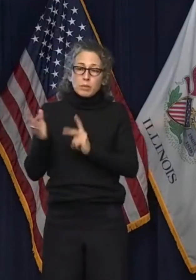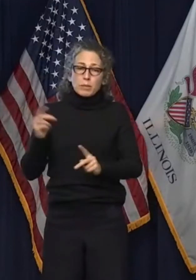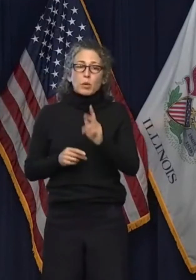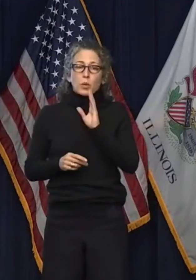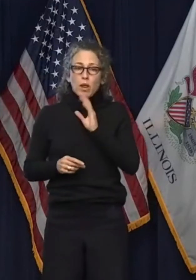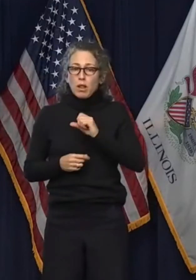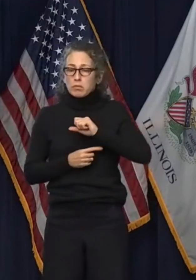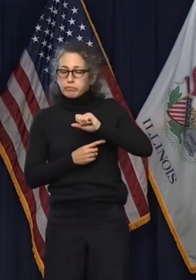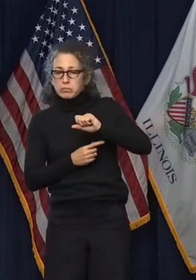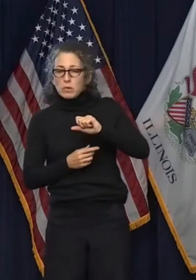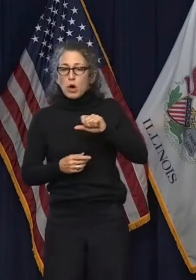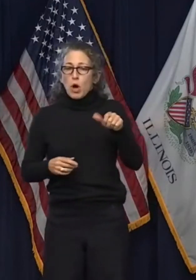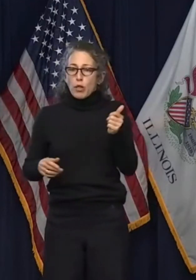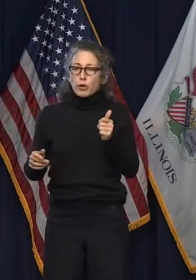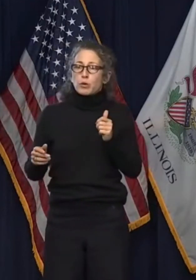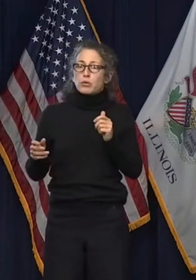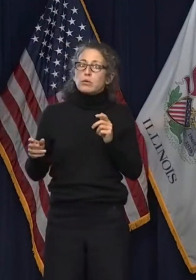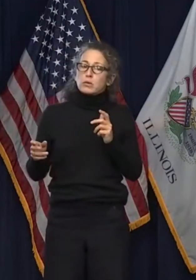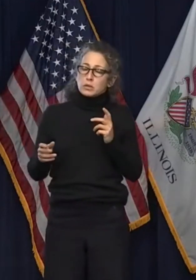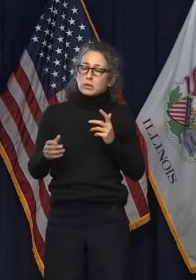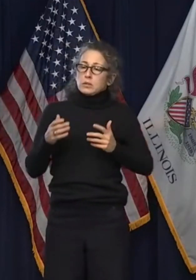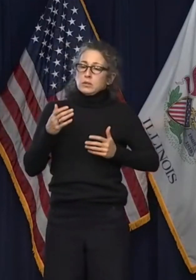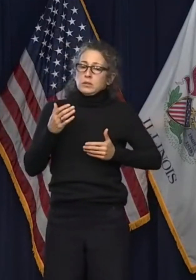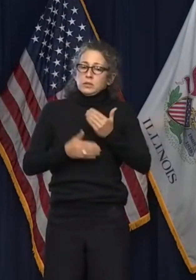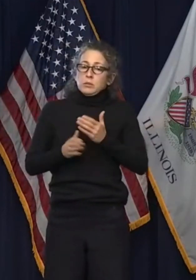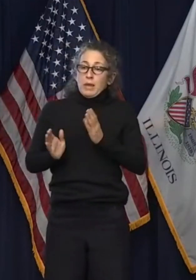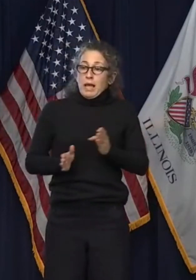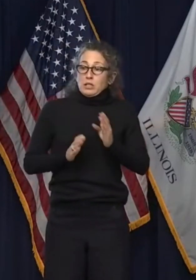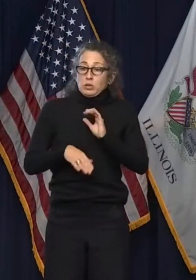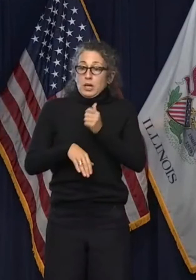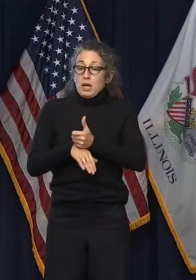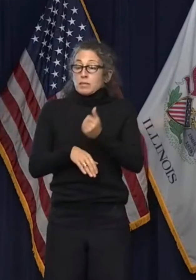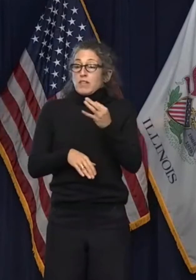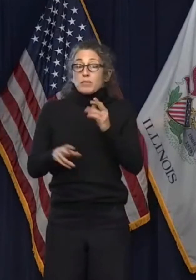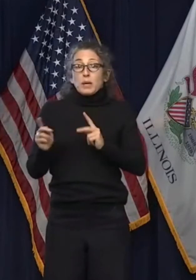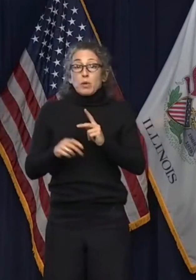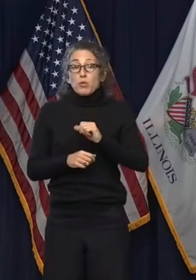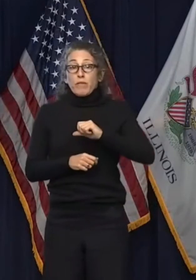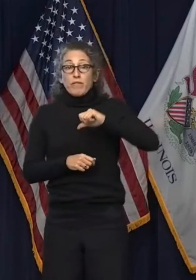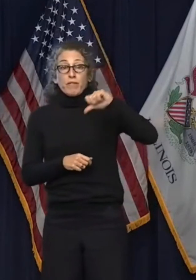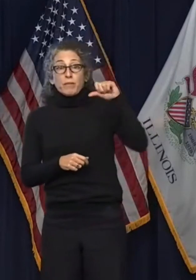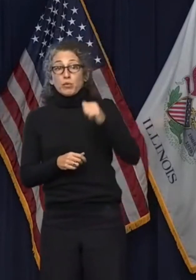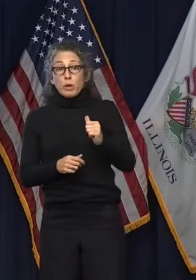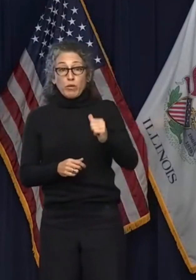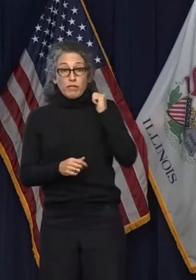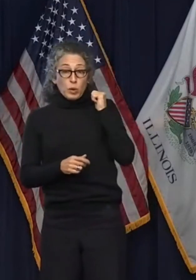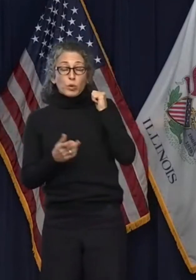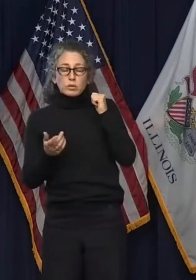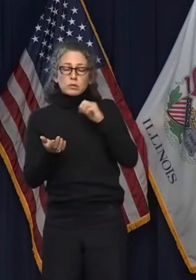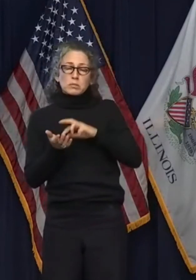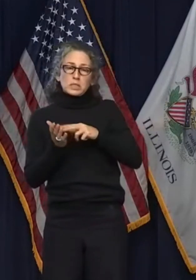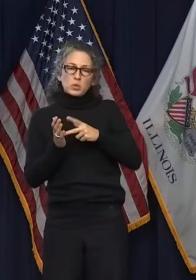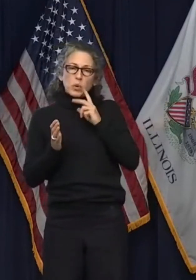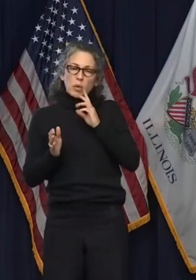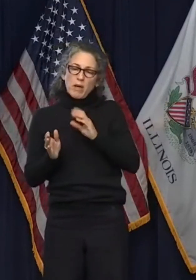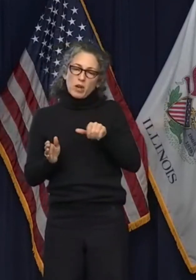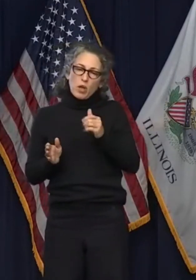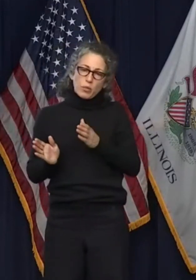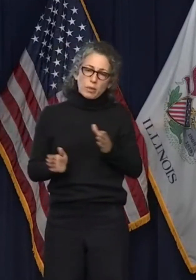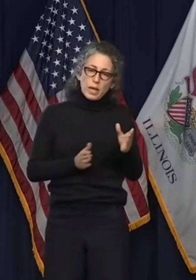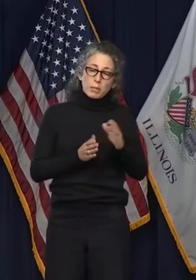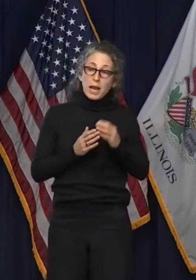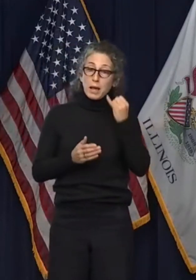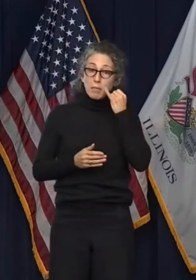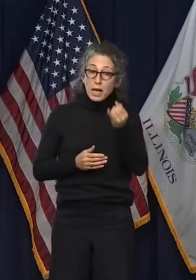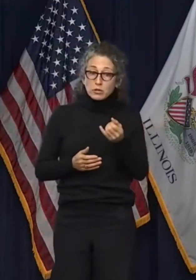other protocols that are in place to deal with people who will not or cannot take the flu shot. I can imagine maybe it'll be something similar